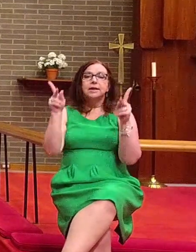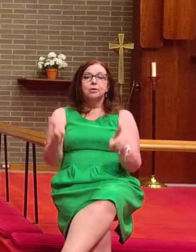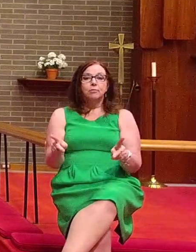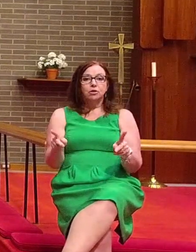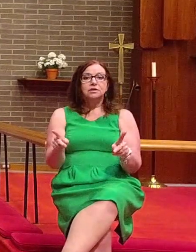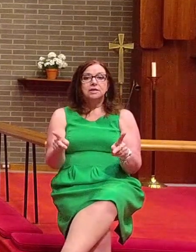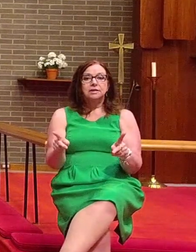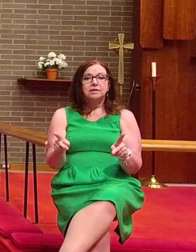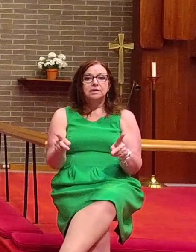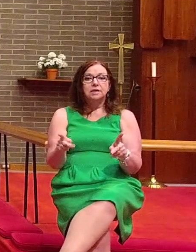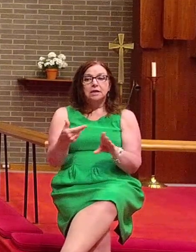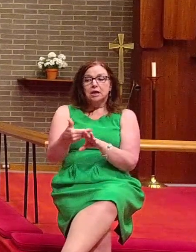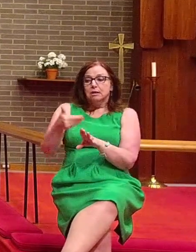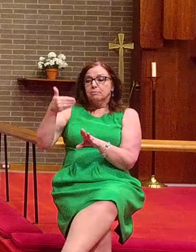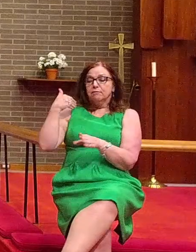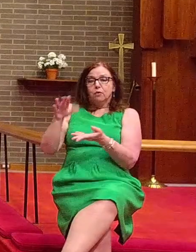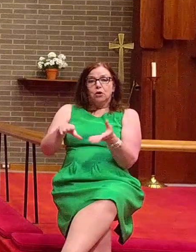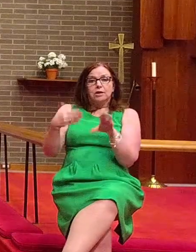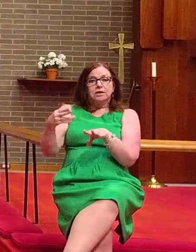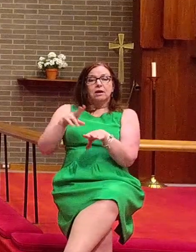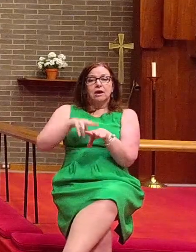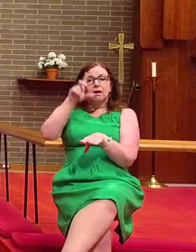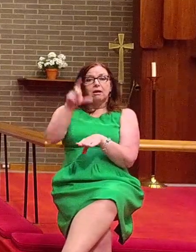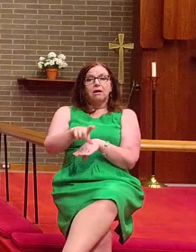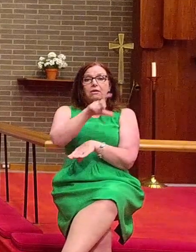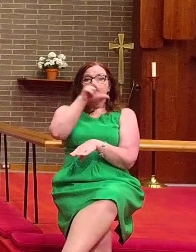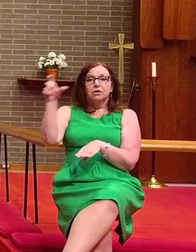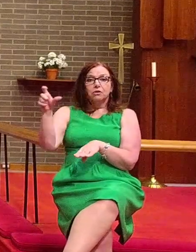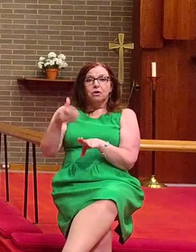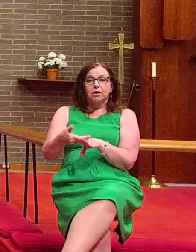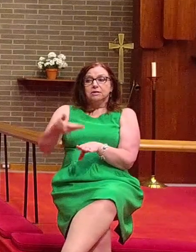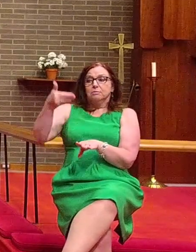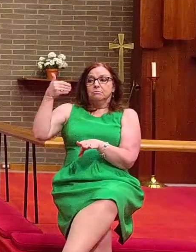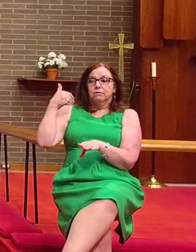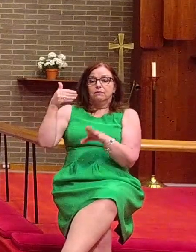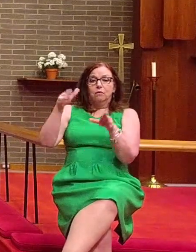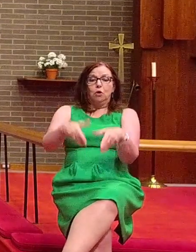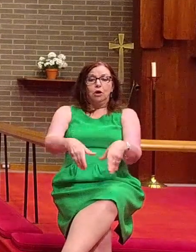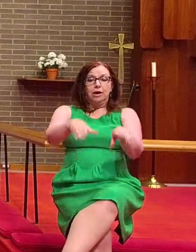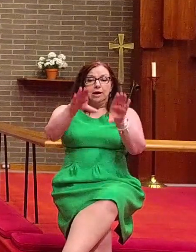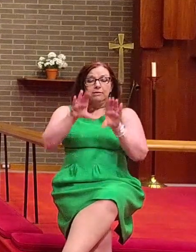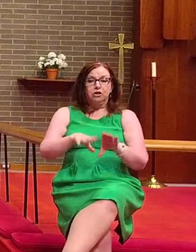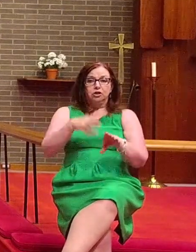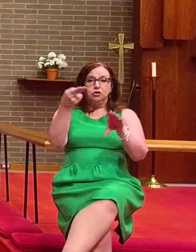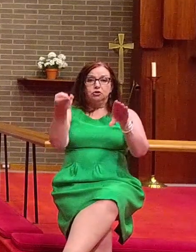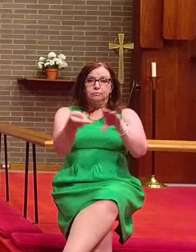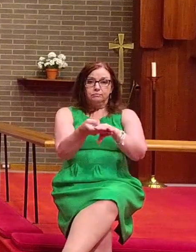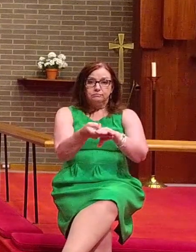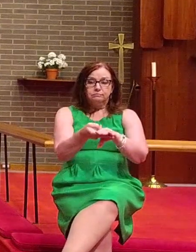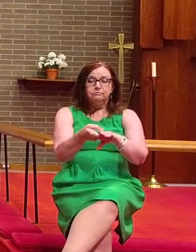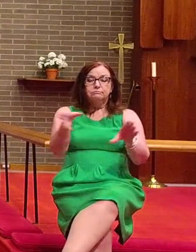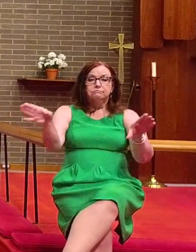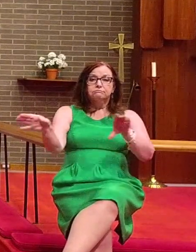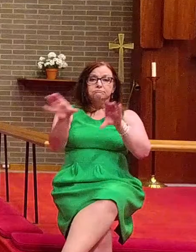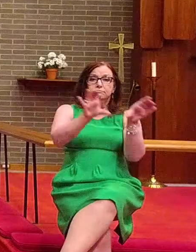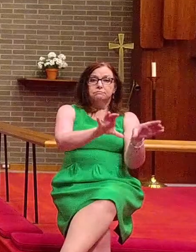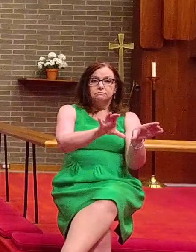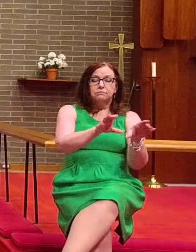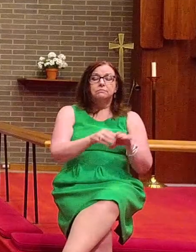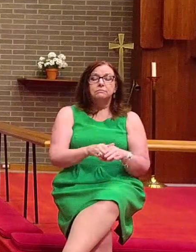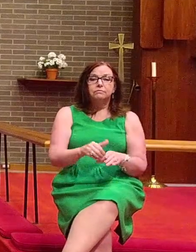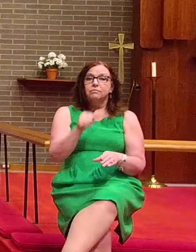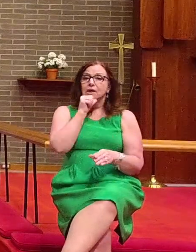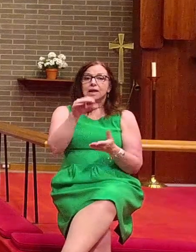was before he died on the cross, before he was laid in the tomb. He is not